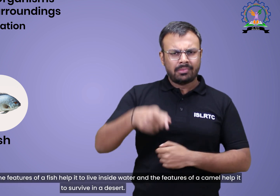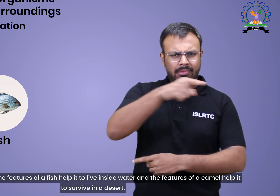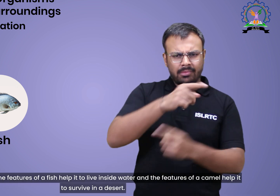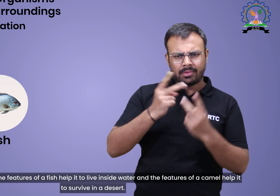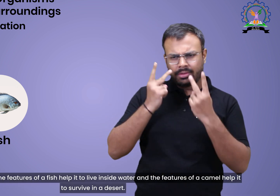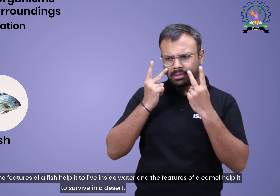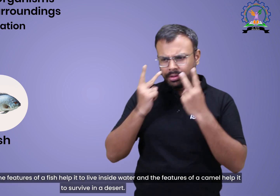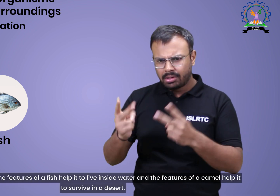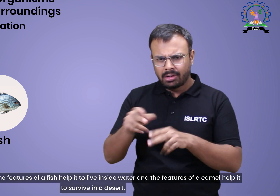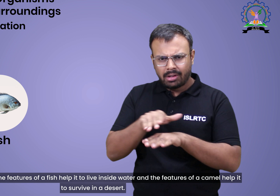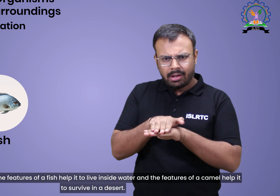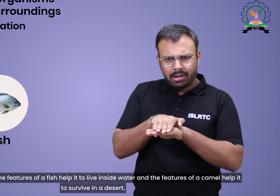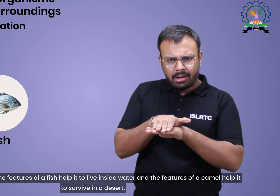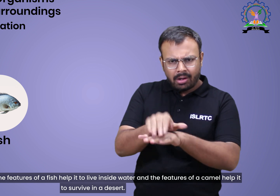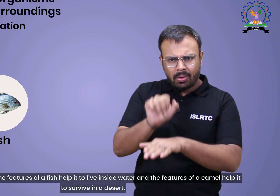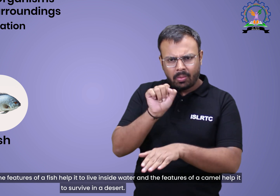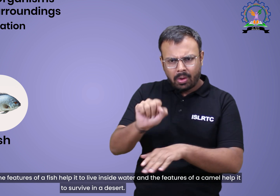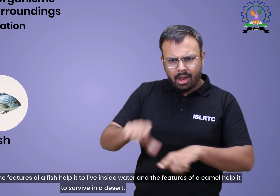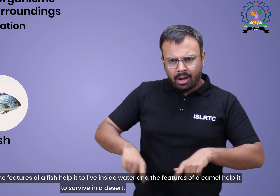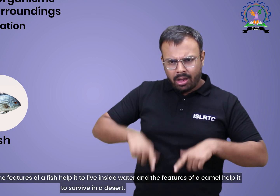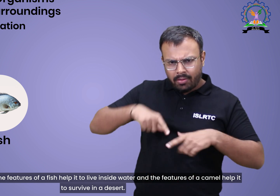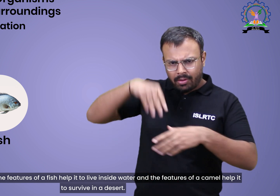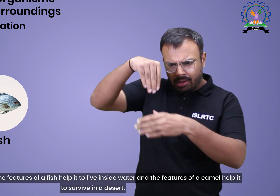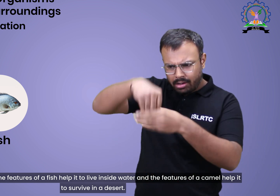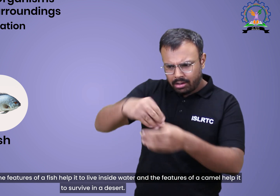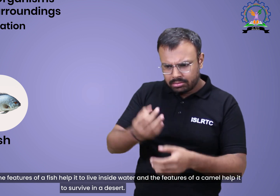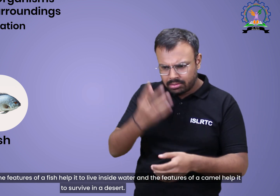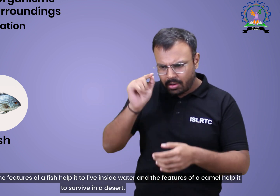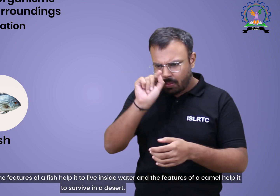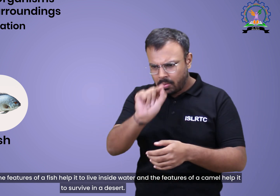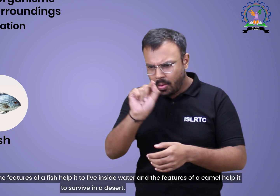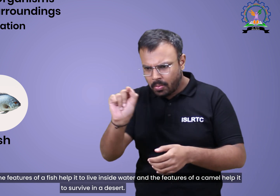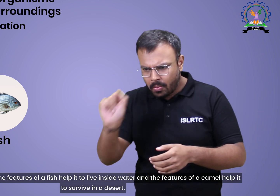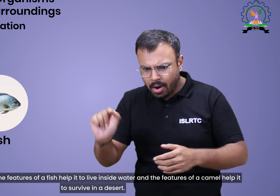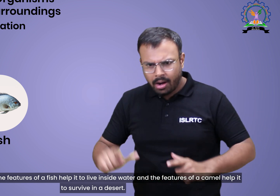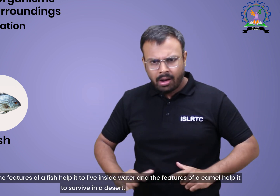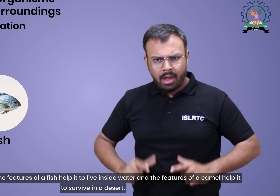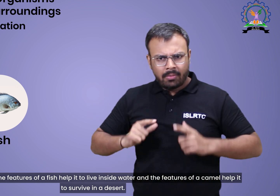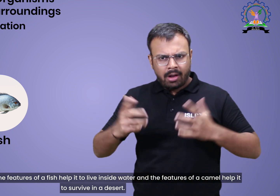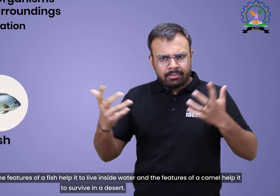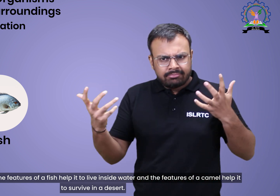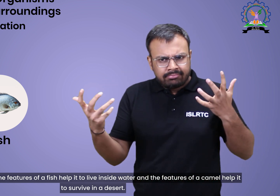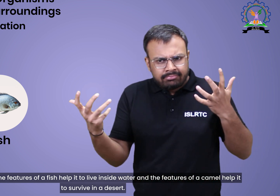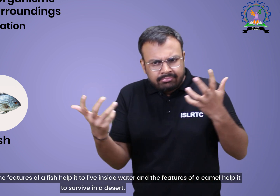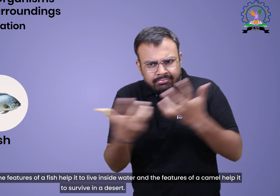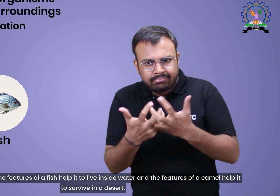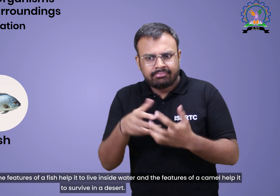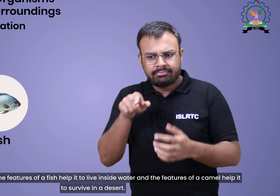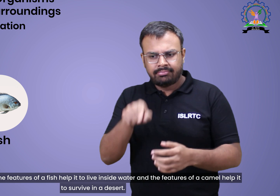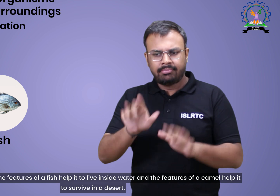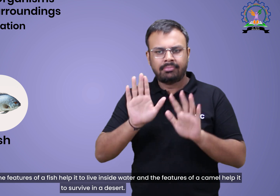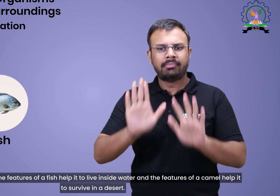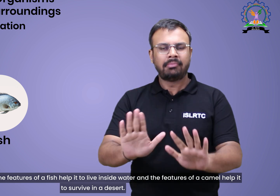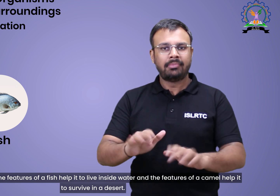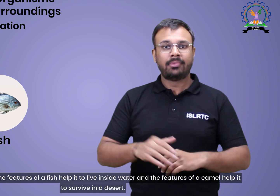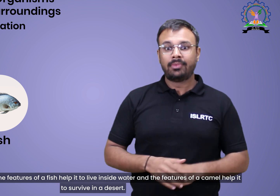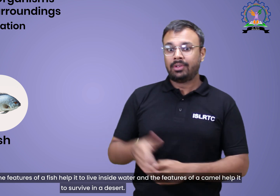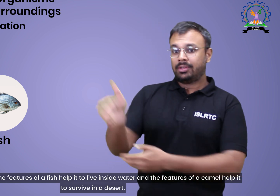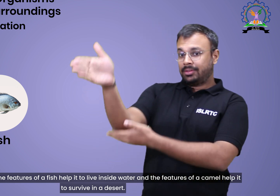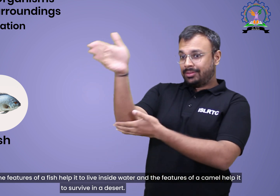We can see that the features of a fish help it to live inside water and the features of a camel help it to survive in